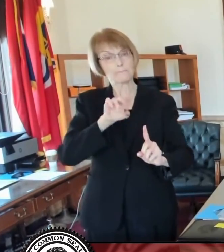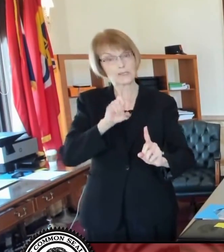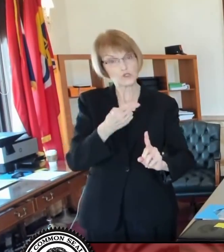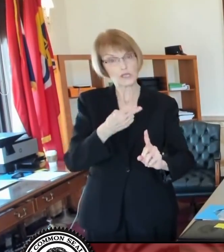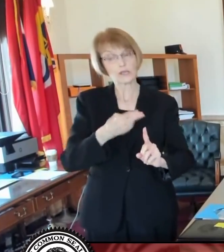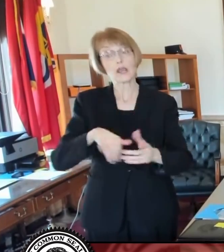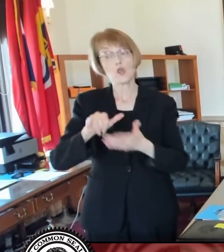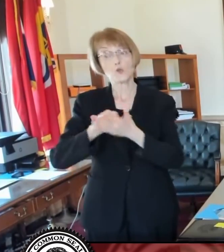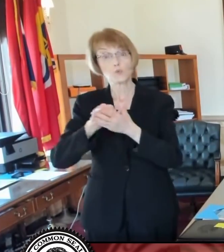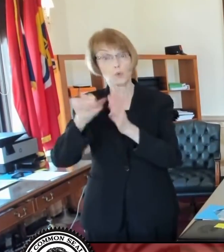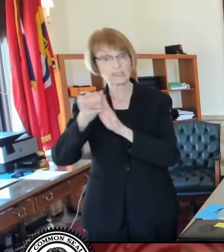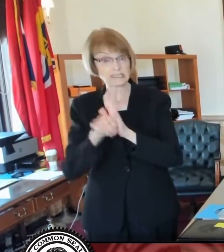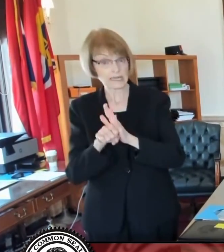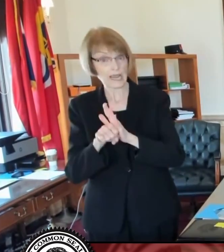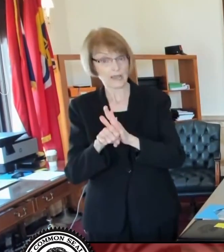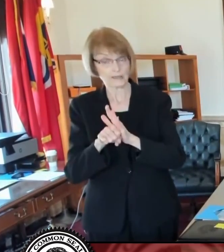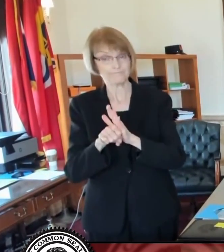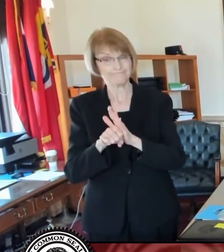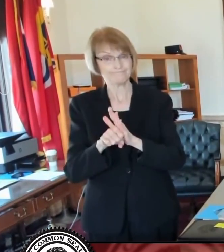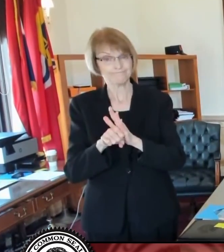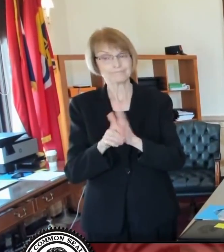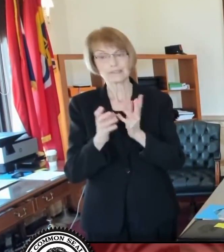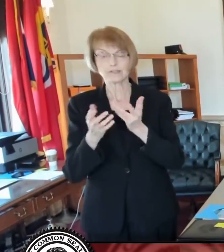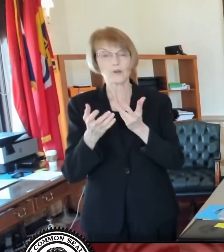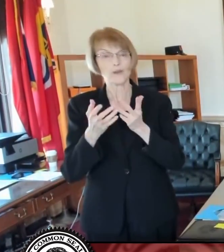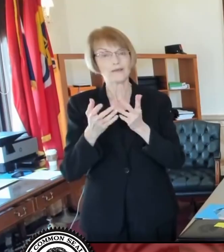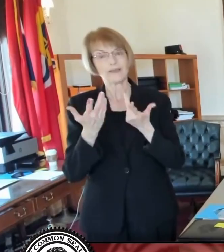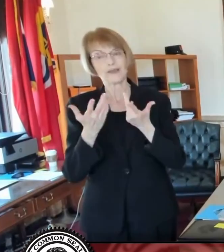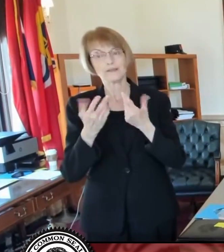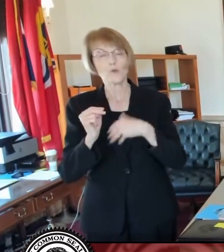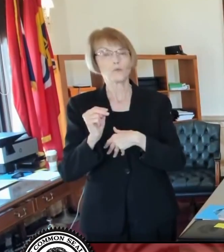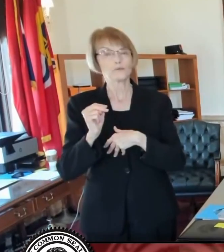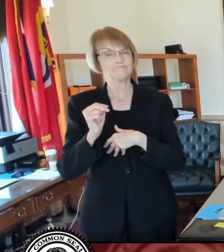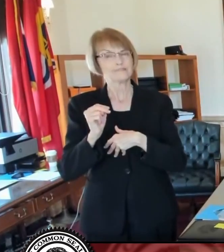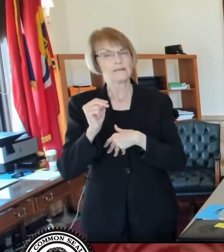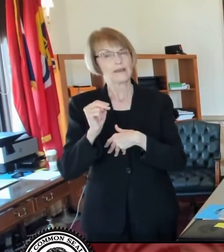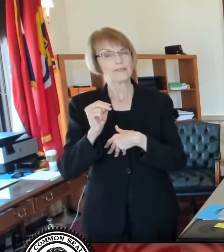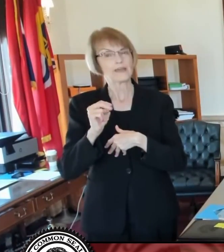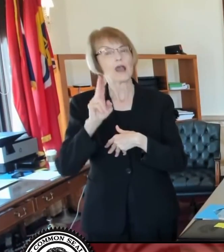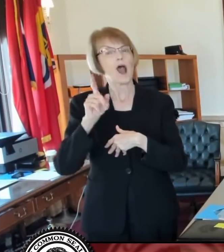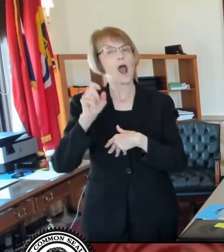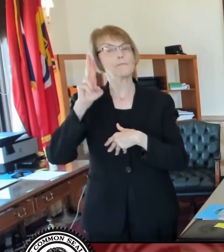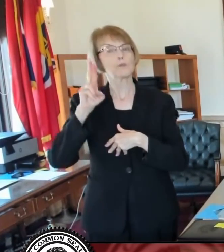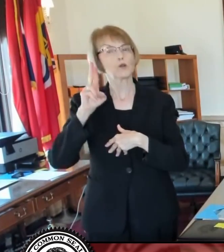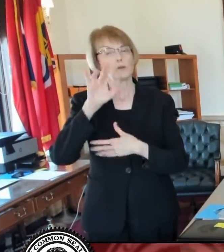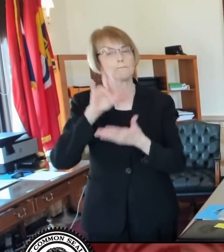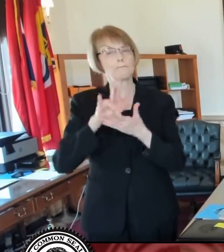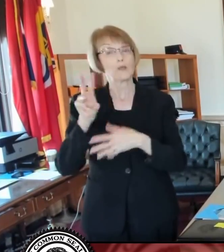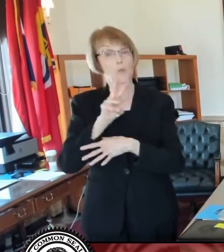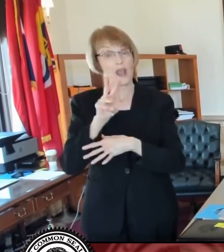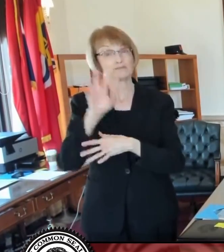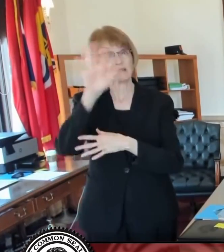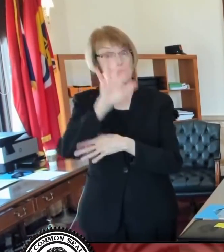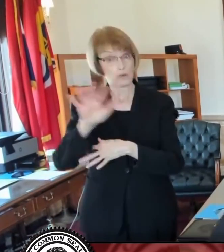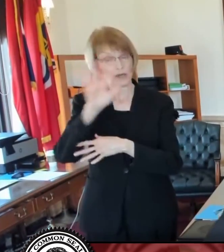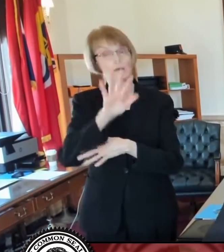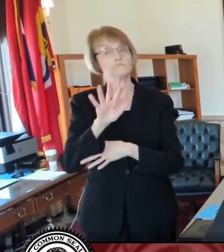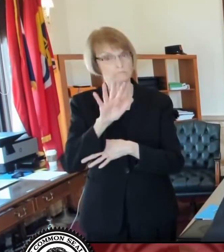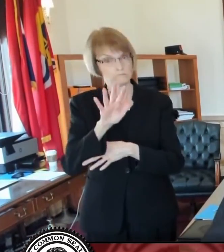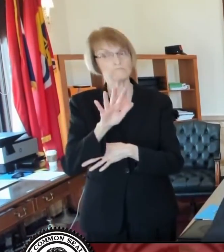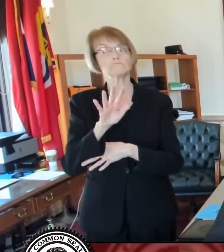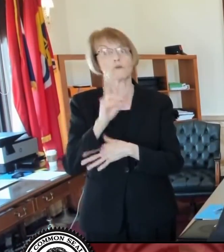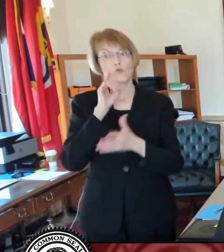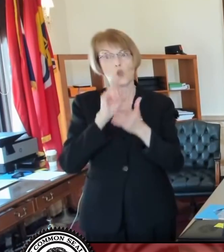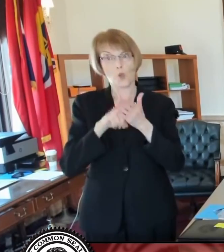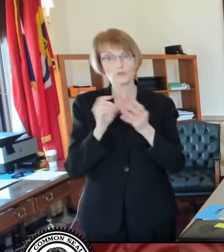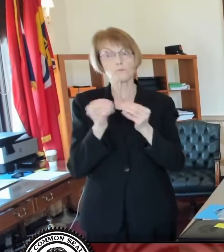and some of the upper Midwest, they are seeing an increase in cases. So just be